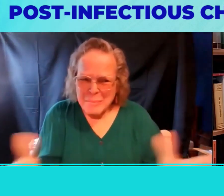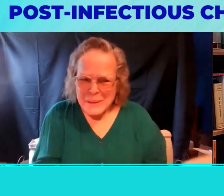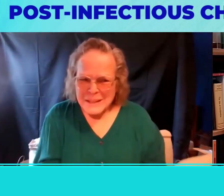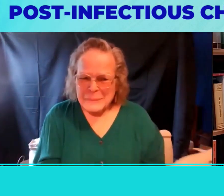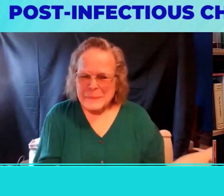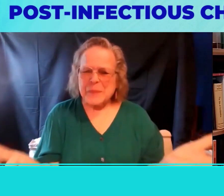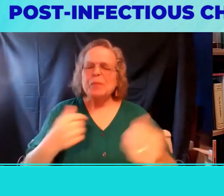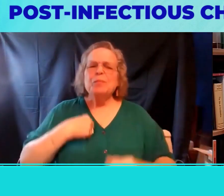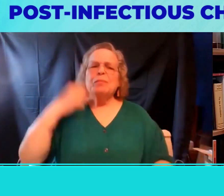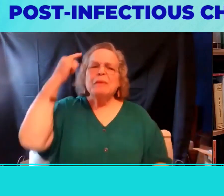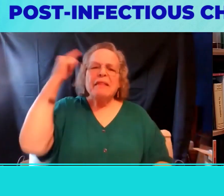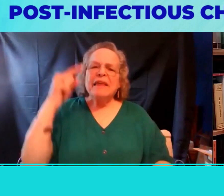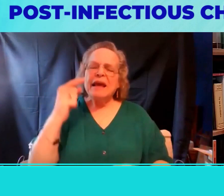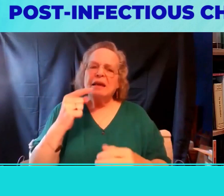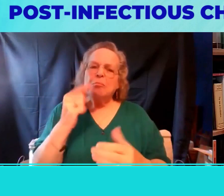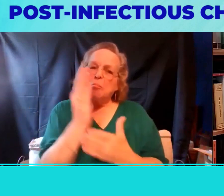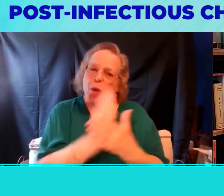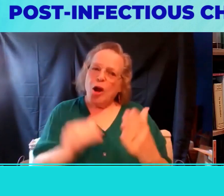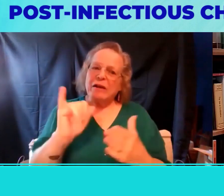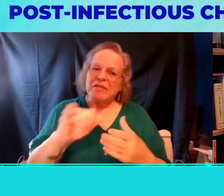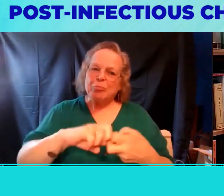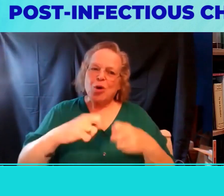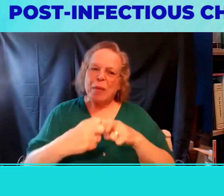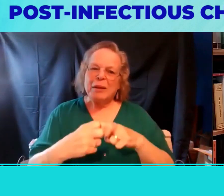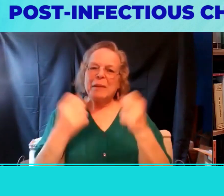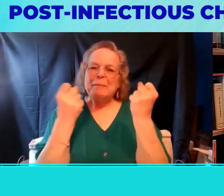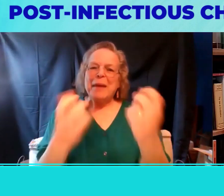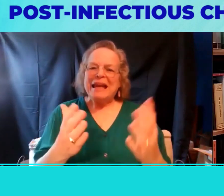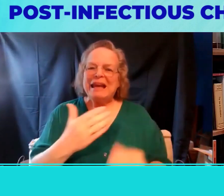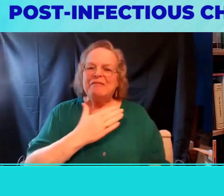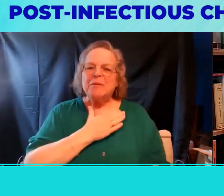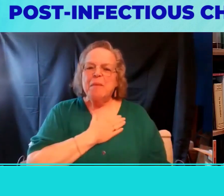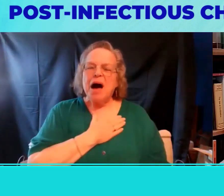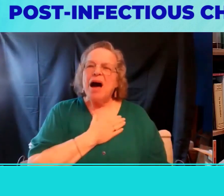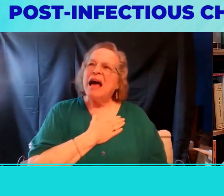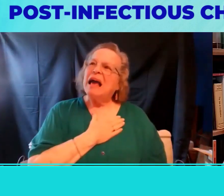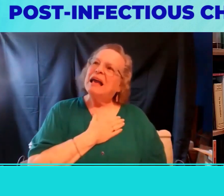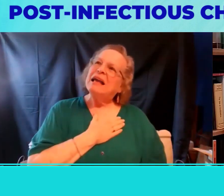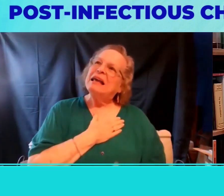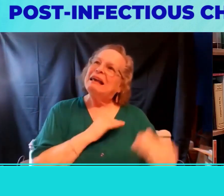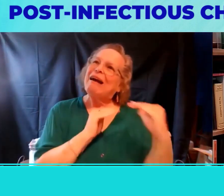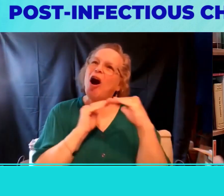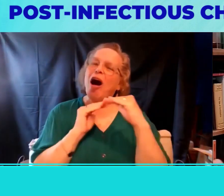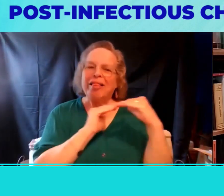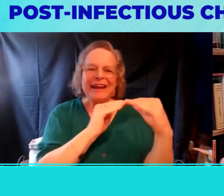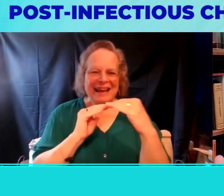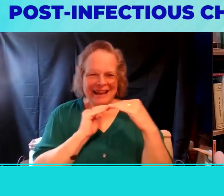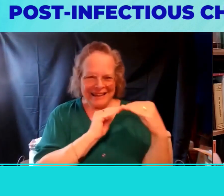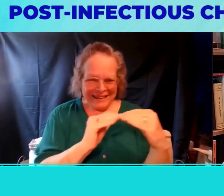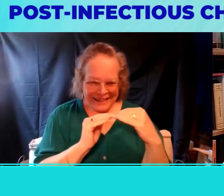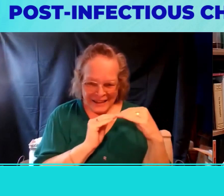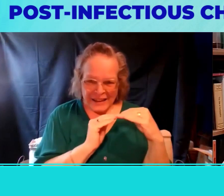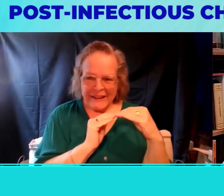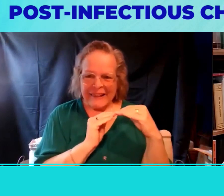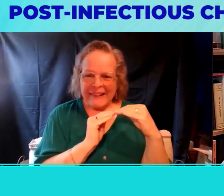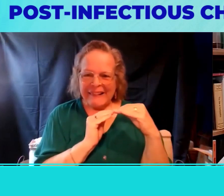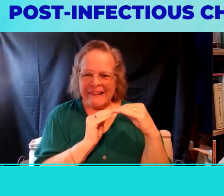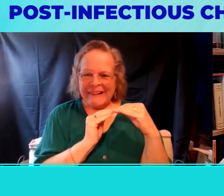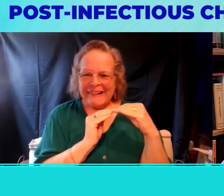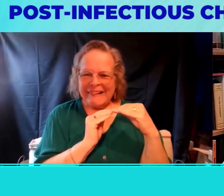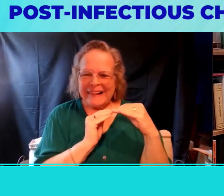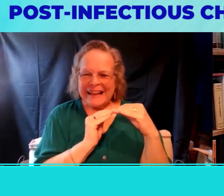that. Concentration for me right now is so hard. It's impossible for me to complete simple tasks.